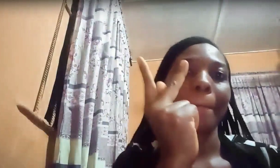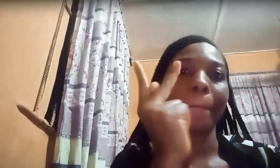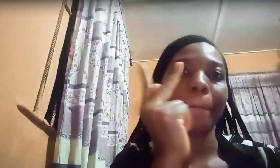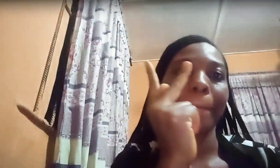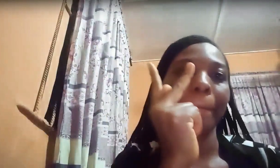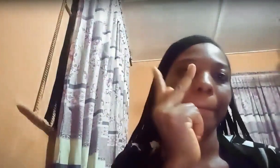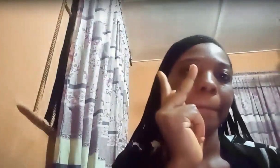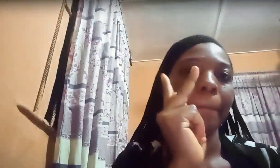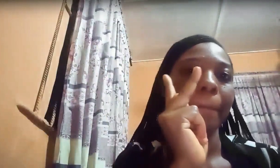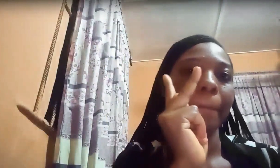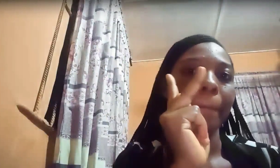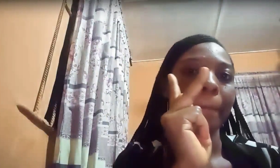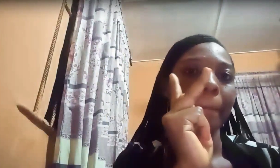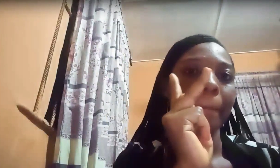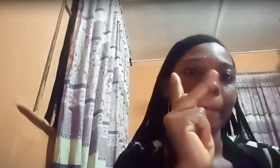L.